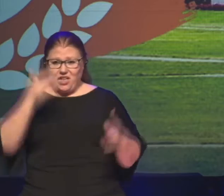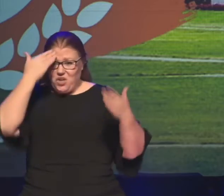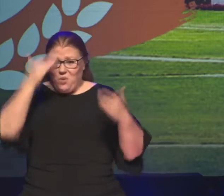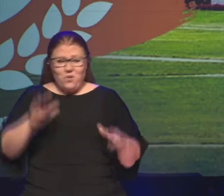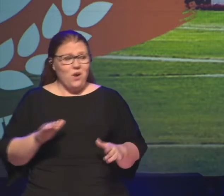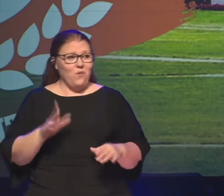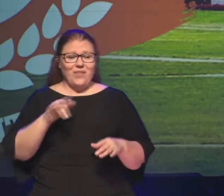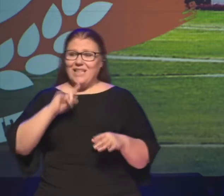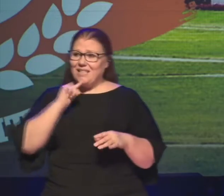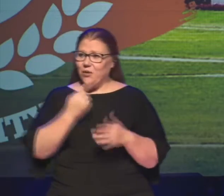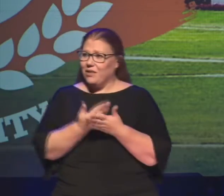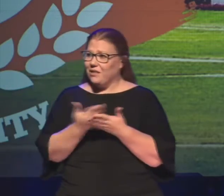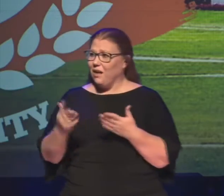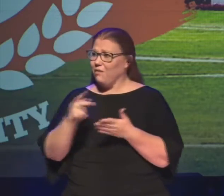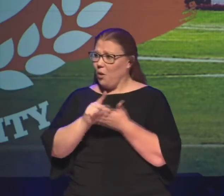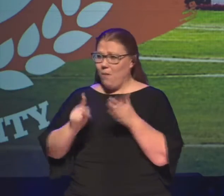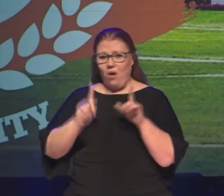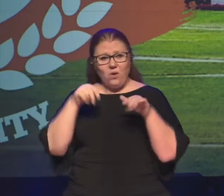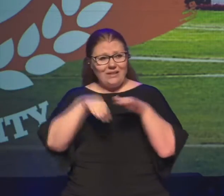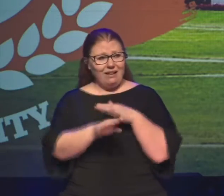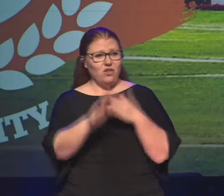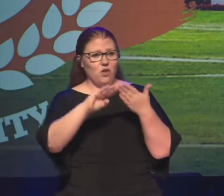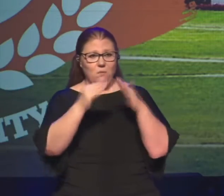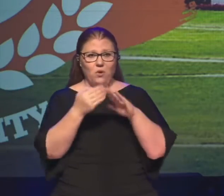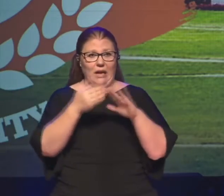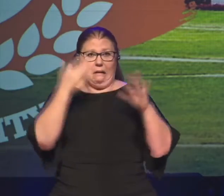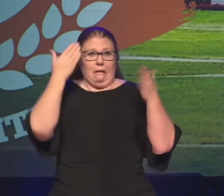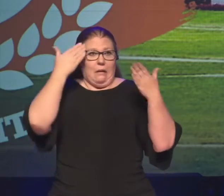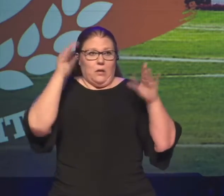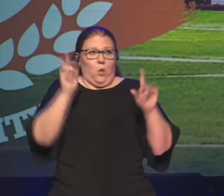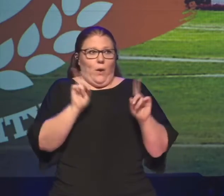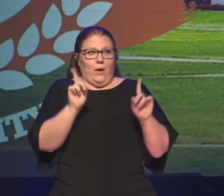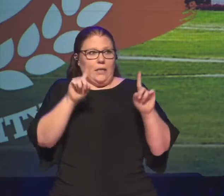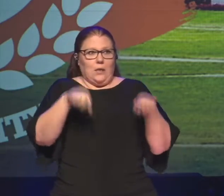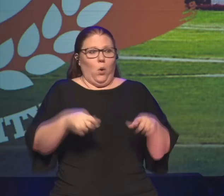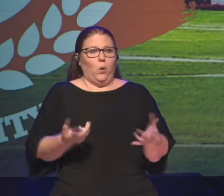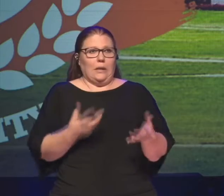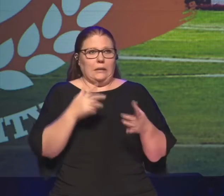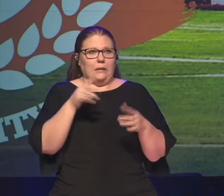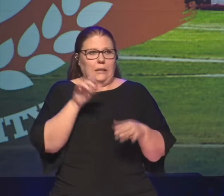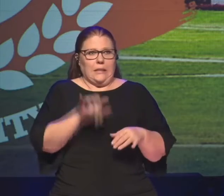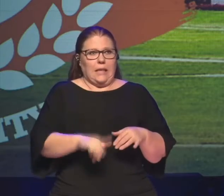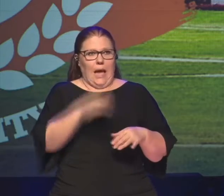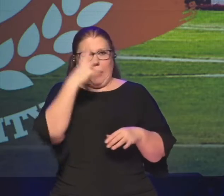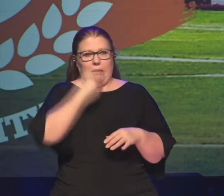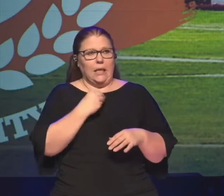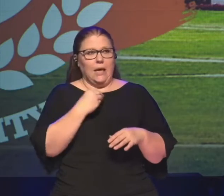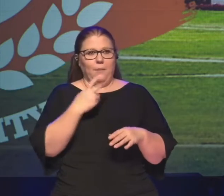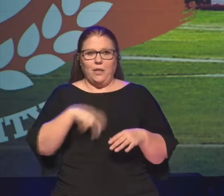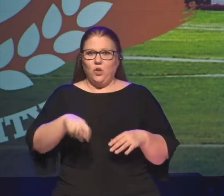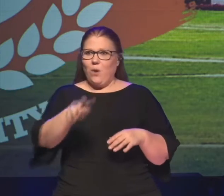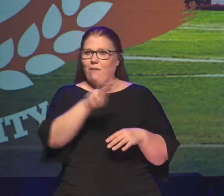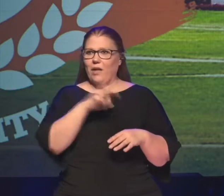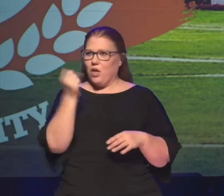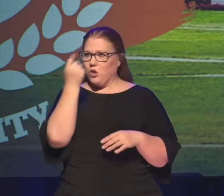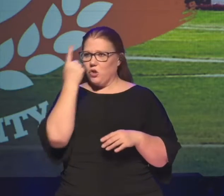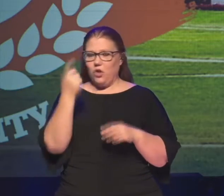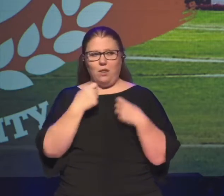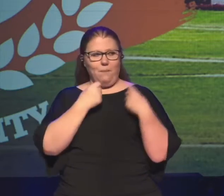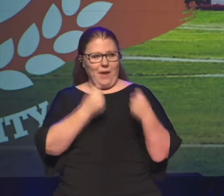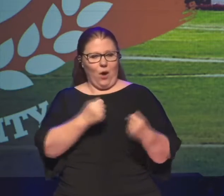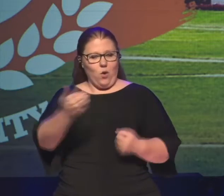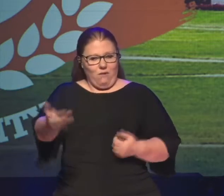was serious stuff. So Paul comes into a community. He doesn't know where he's going to stay. He's traveling around. He understood the power of